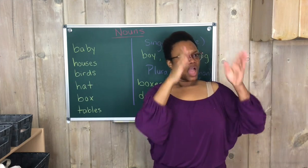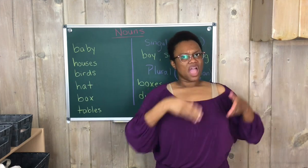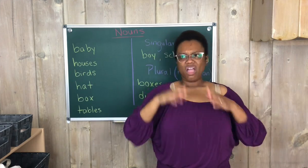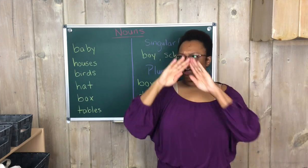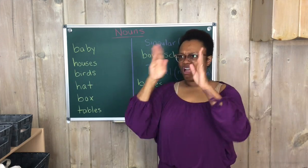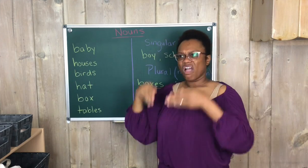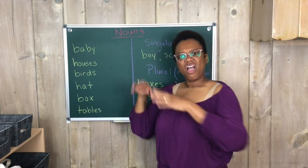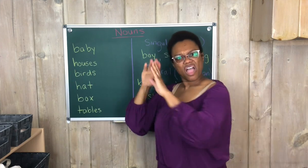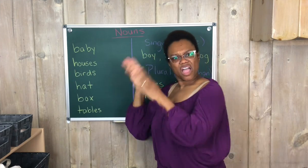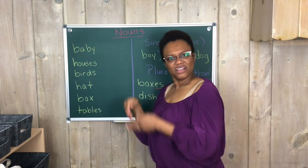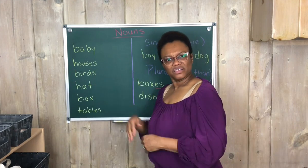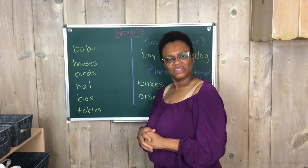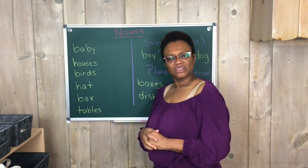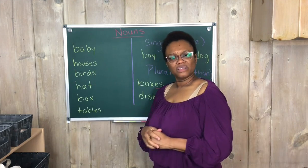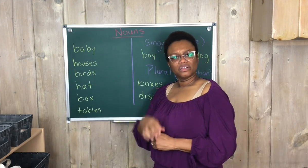The next is houses.